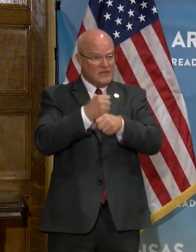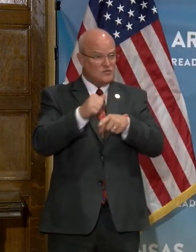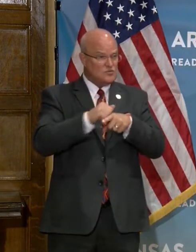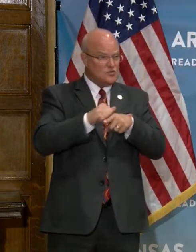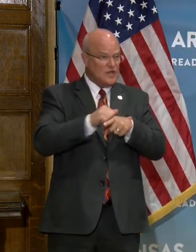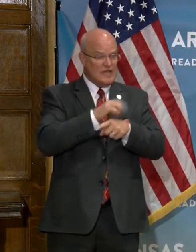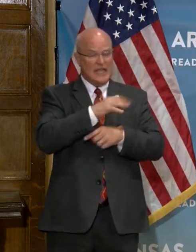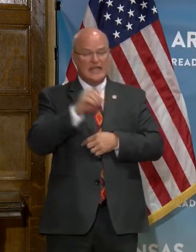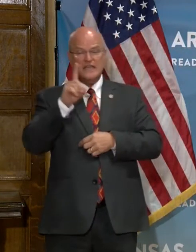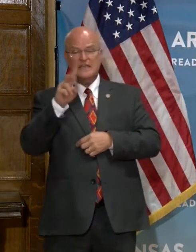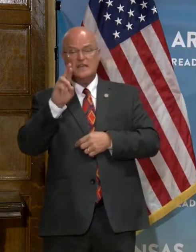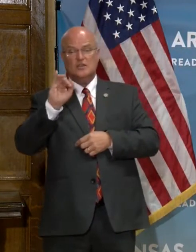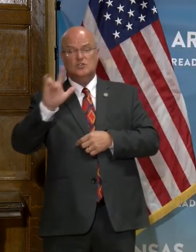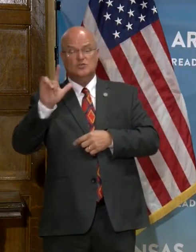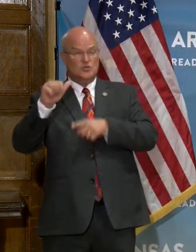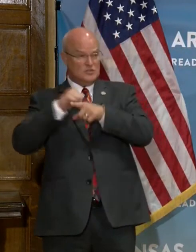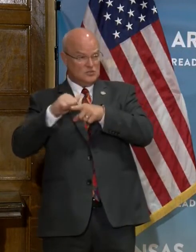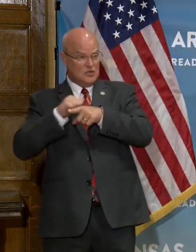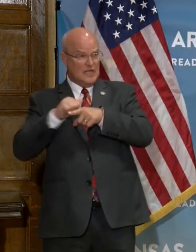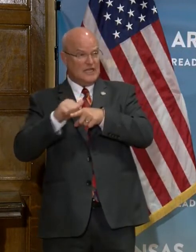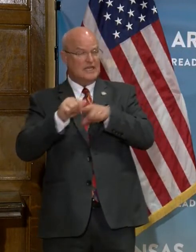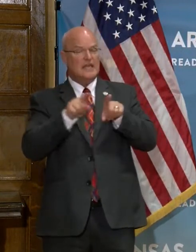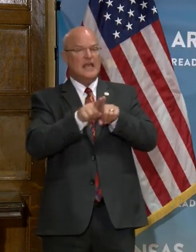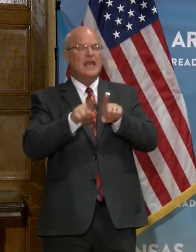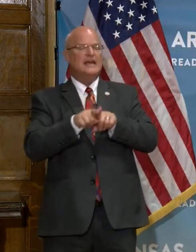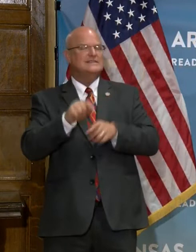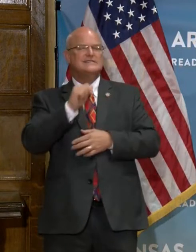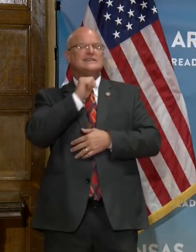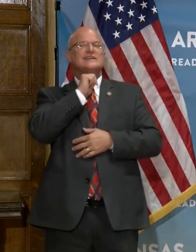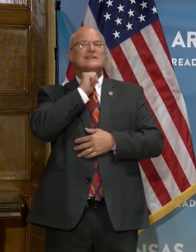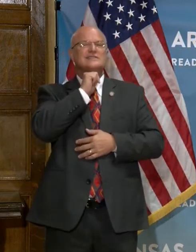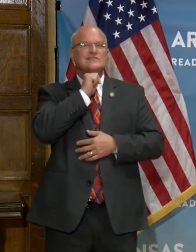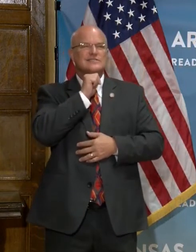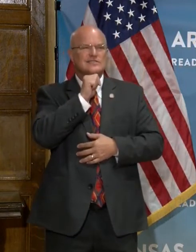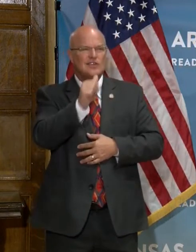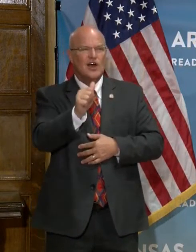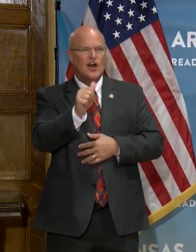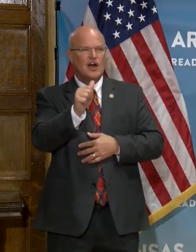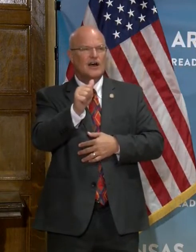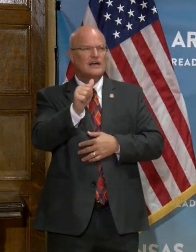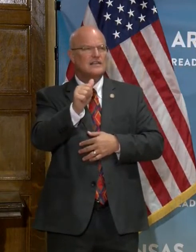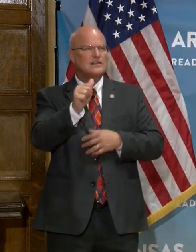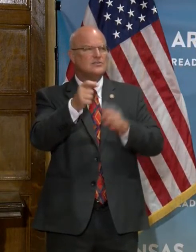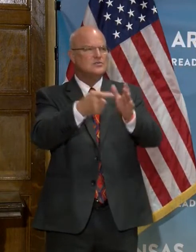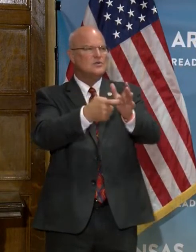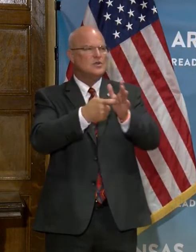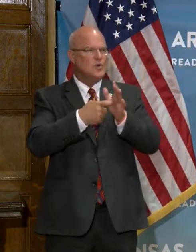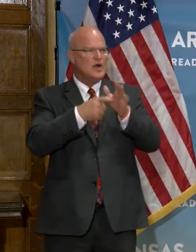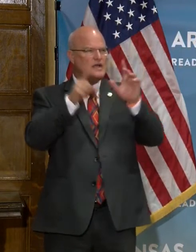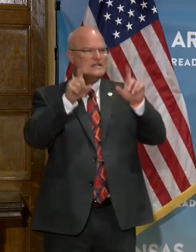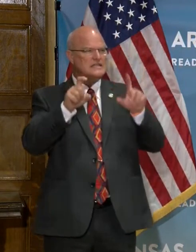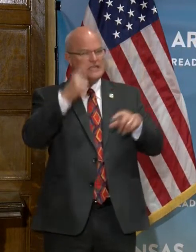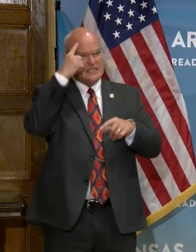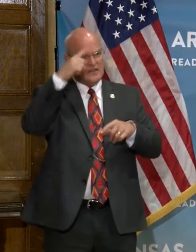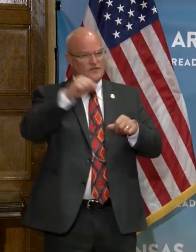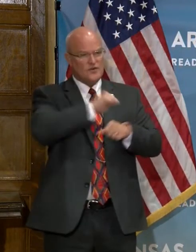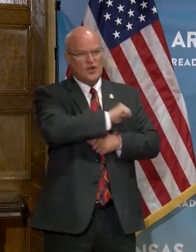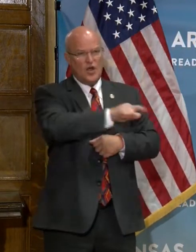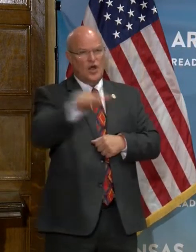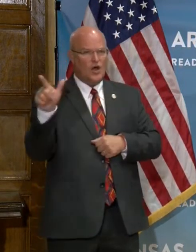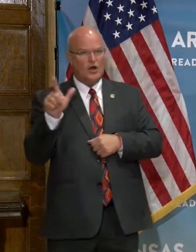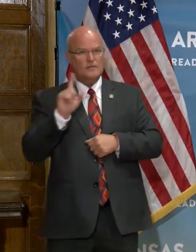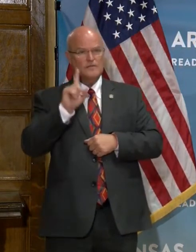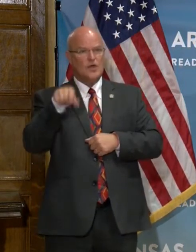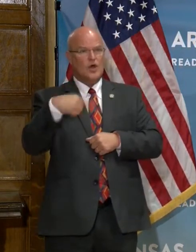at drill status as not being of the caliber to require testing for everyone. It